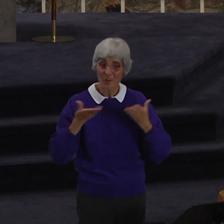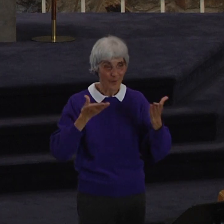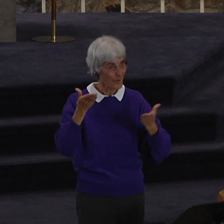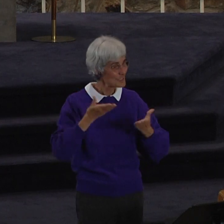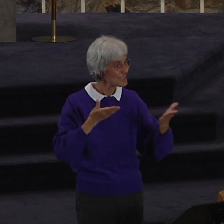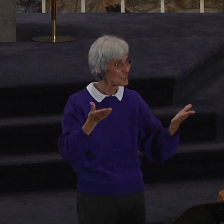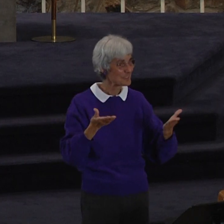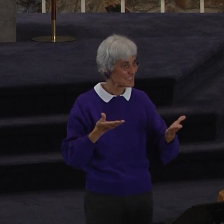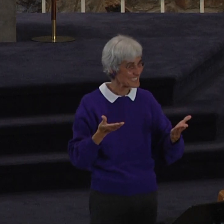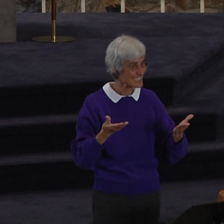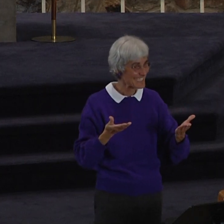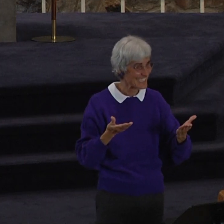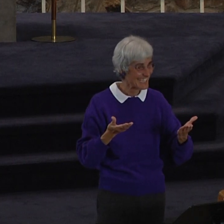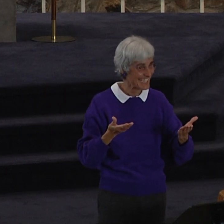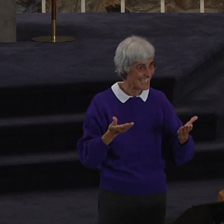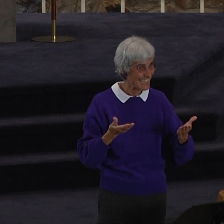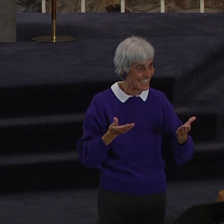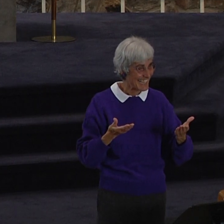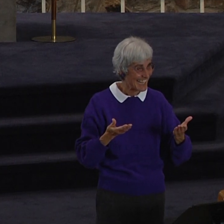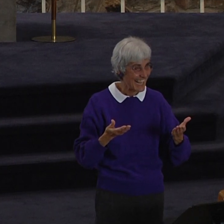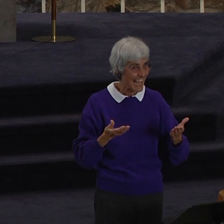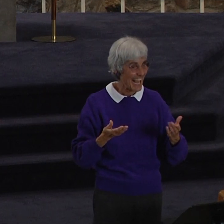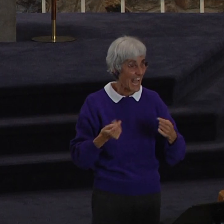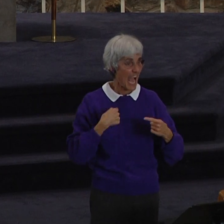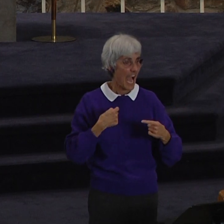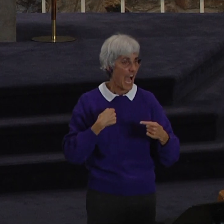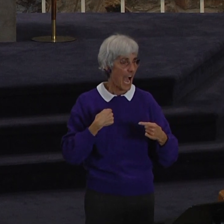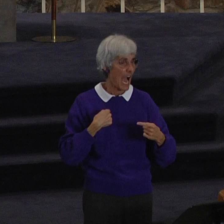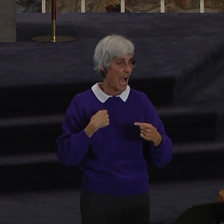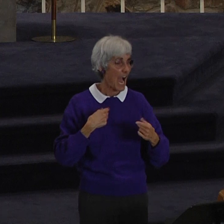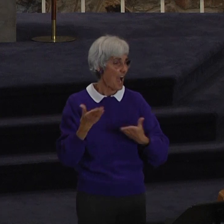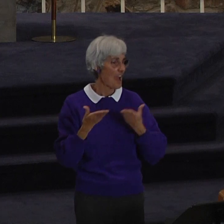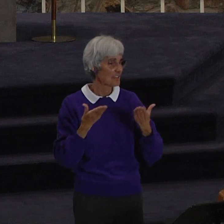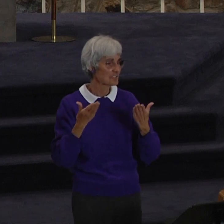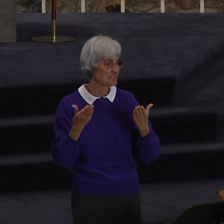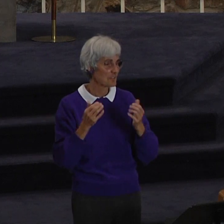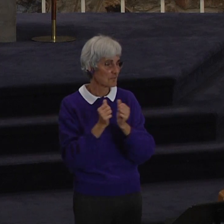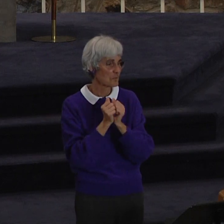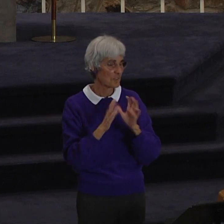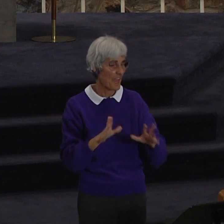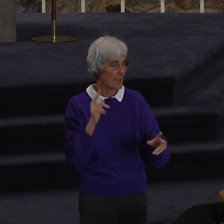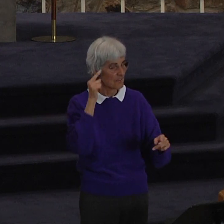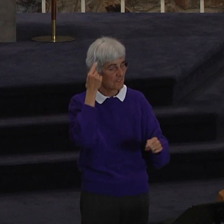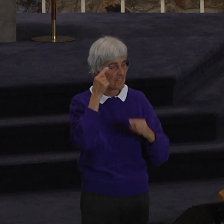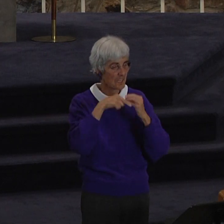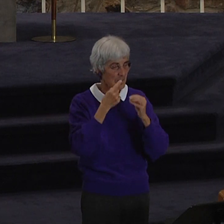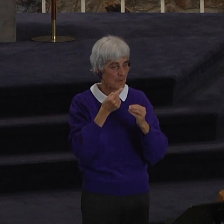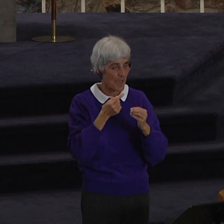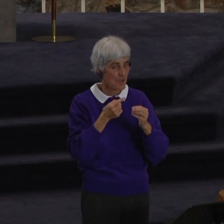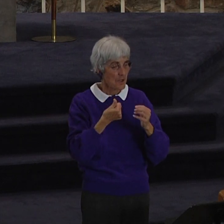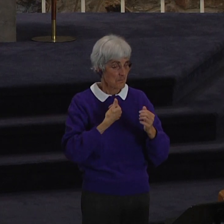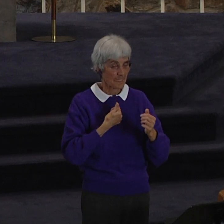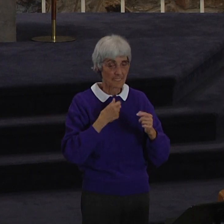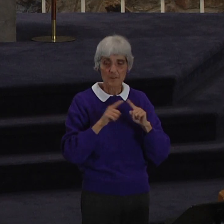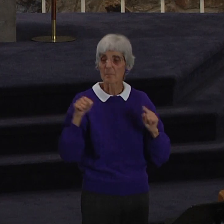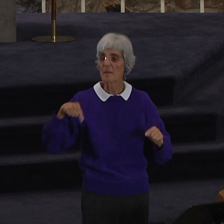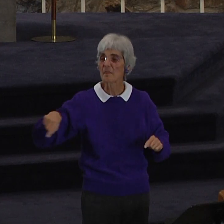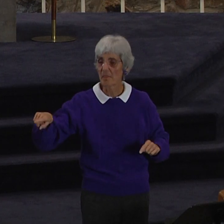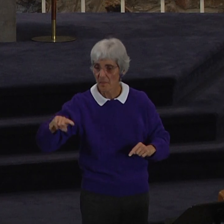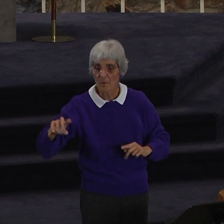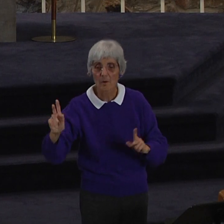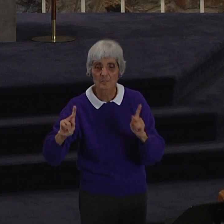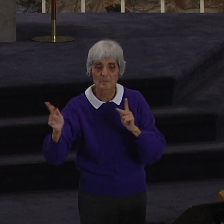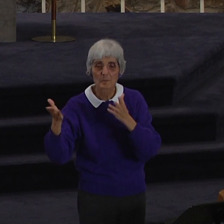other self-centered Christians out there. And in my mind, I can begin to create my